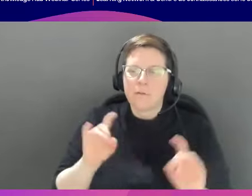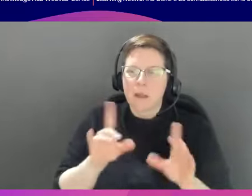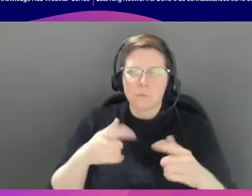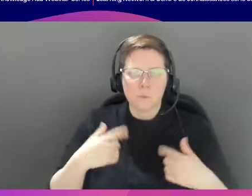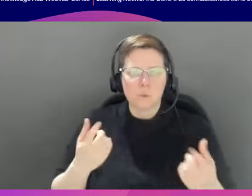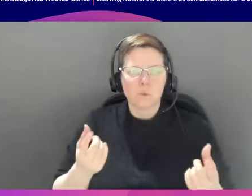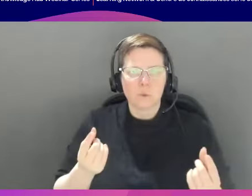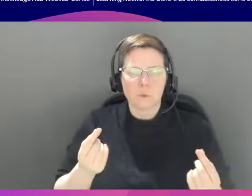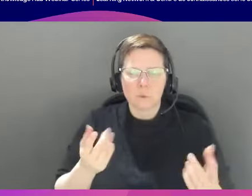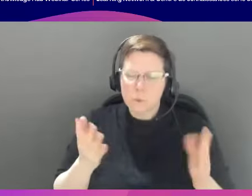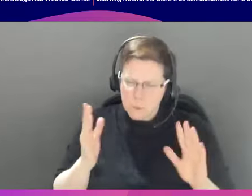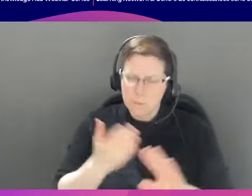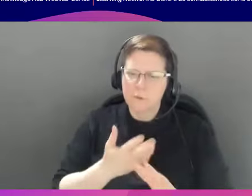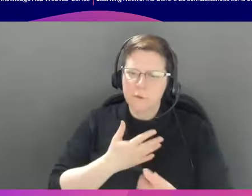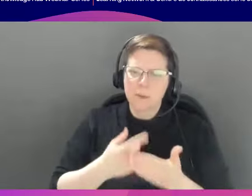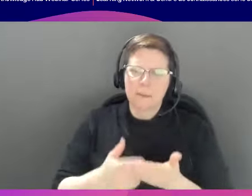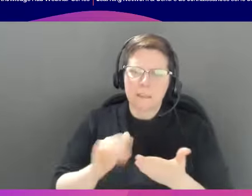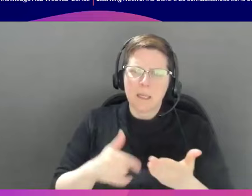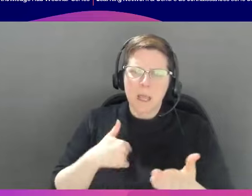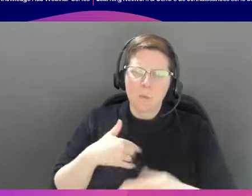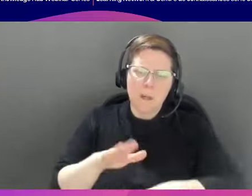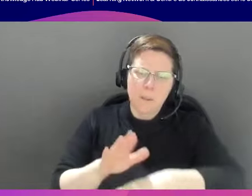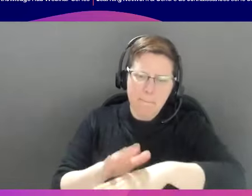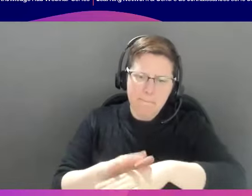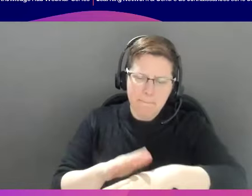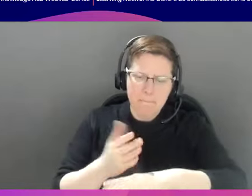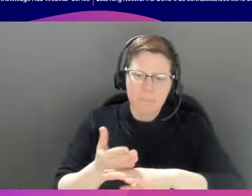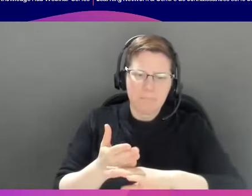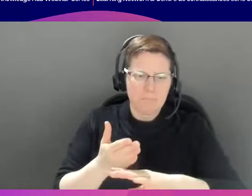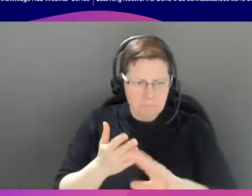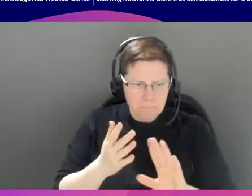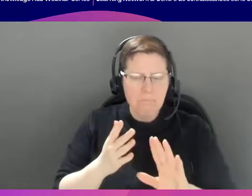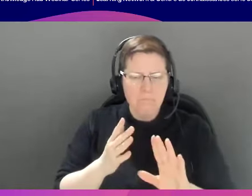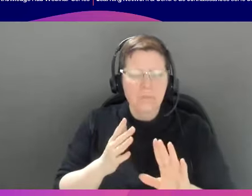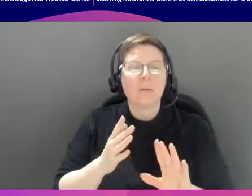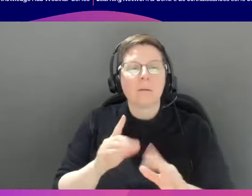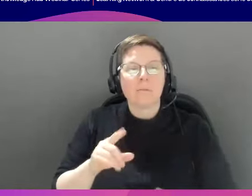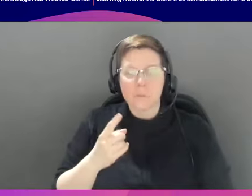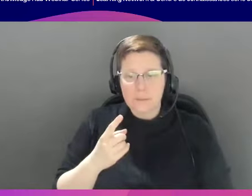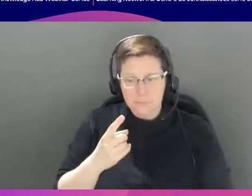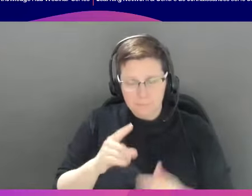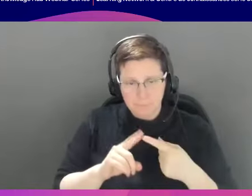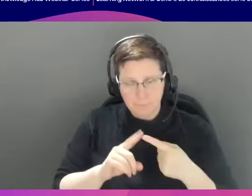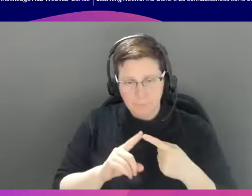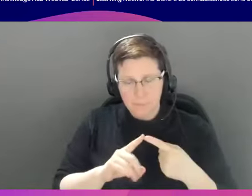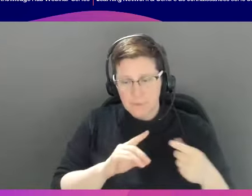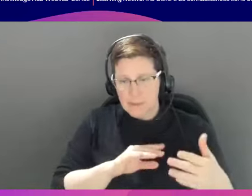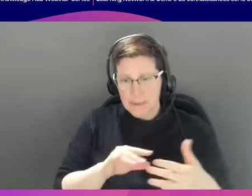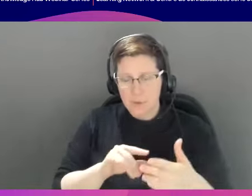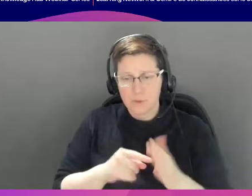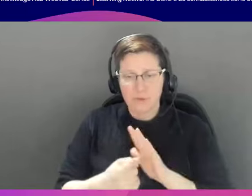aspects of caution that I believe Roxy will touch on as well. And so I'll be brief here. First is that there are studies that demonstrate